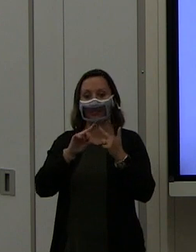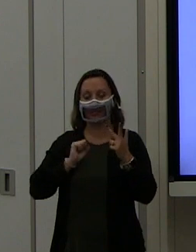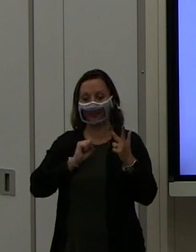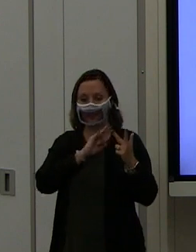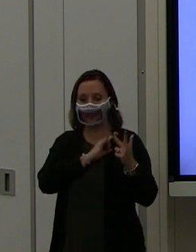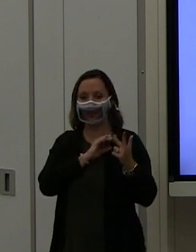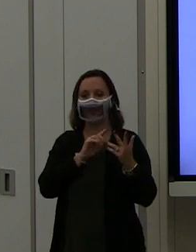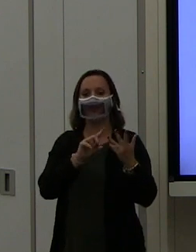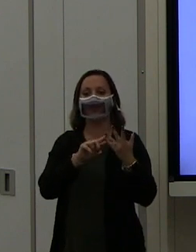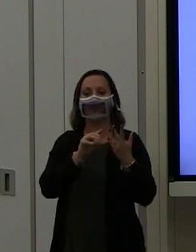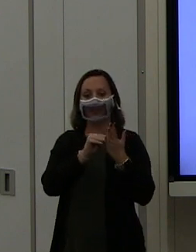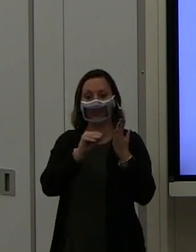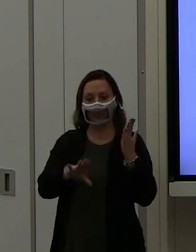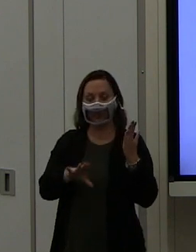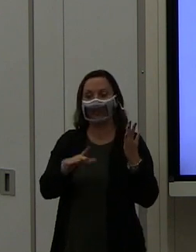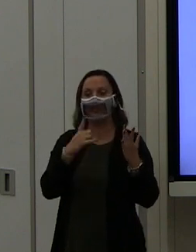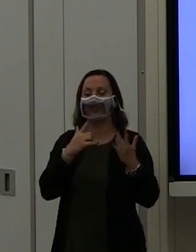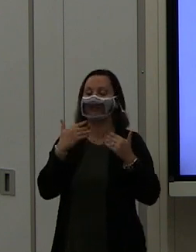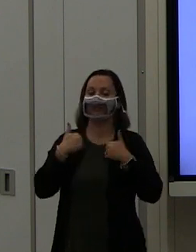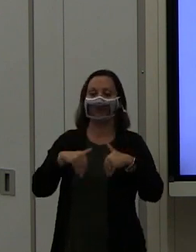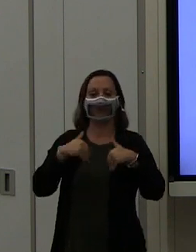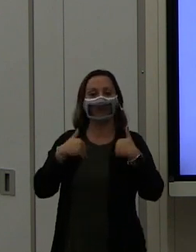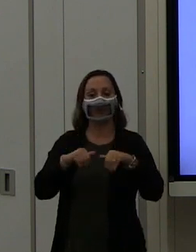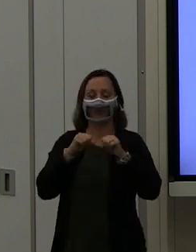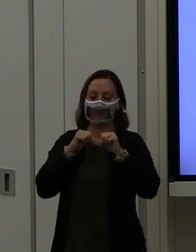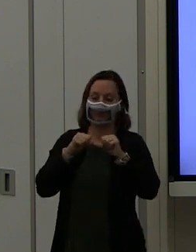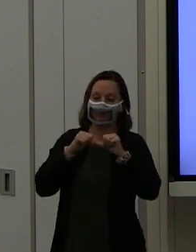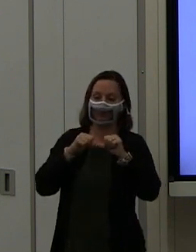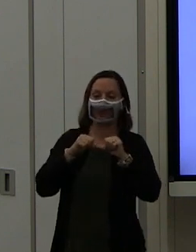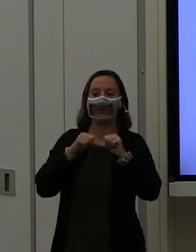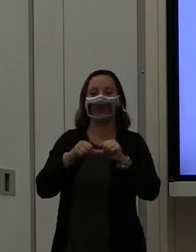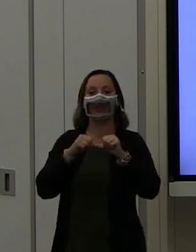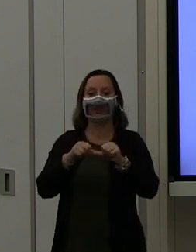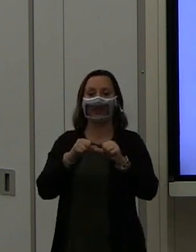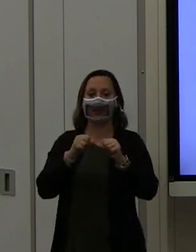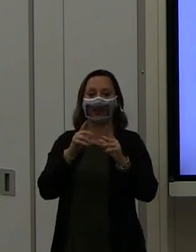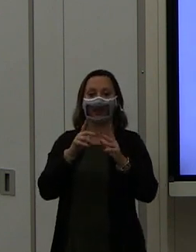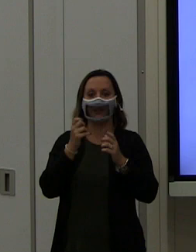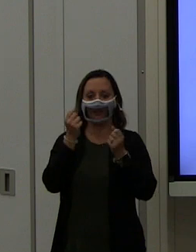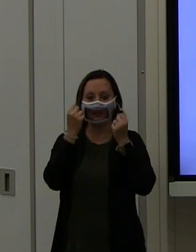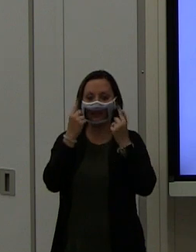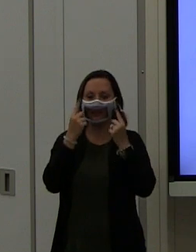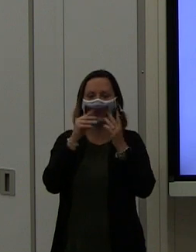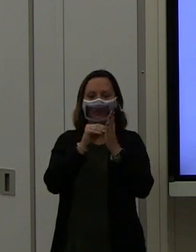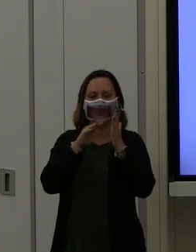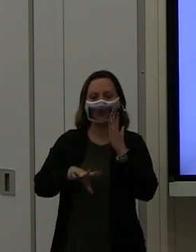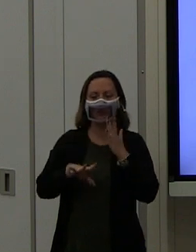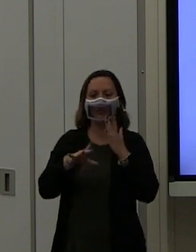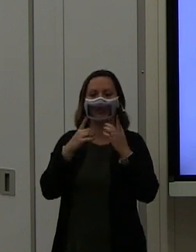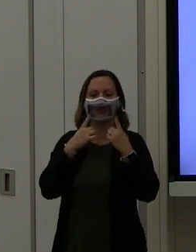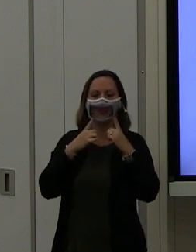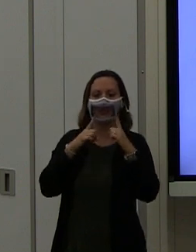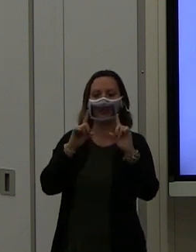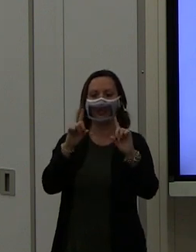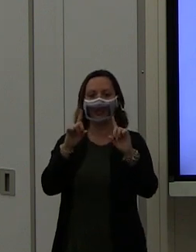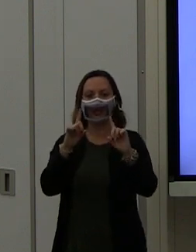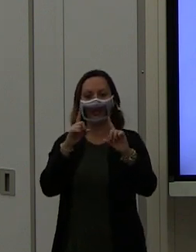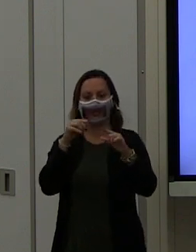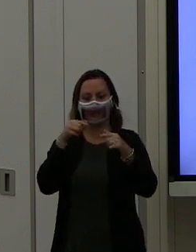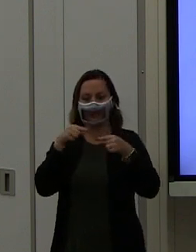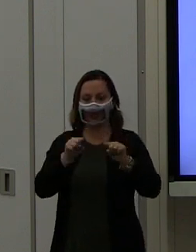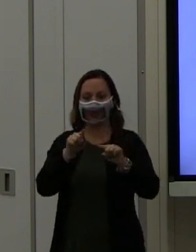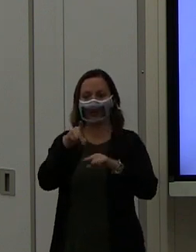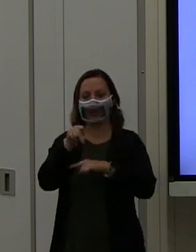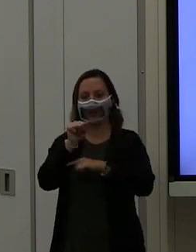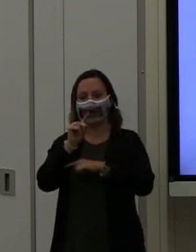world. Maintaining our vigilance in understanding student achievement in the context of a pandemic and responding appropriately